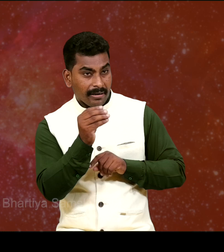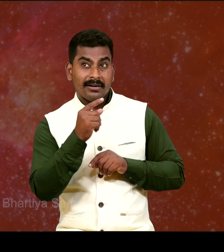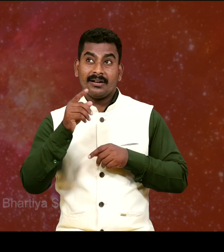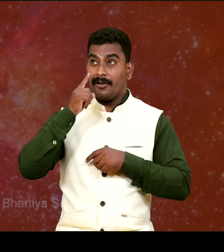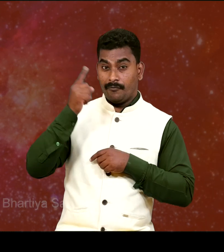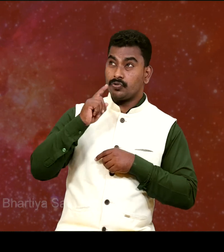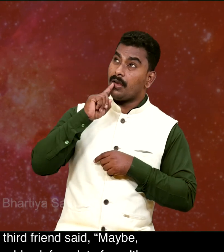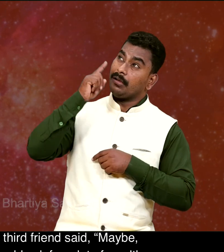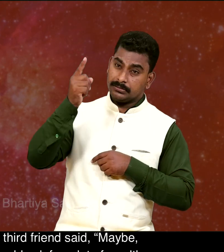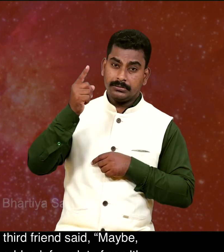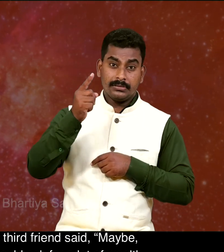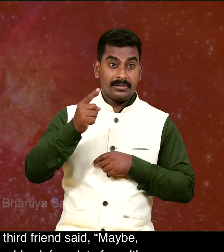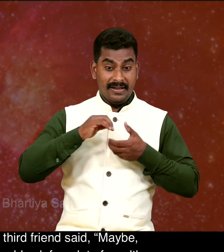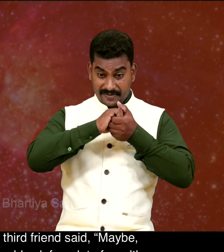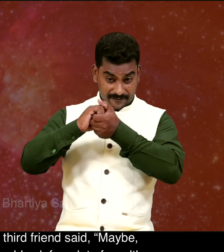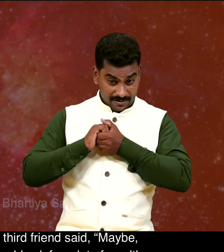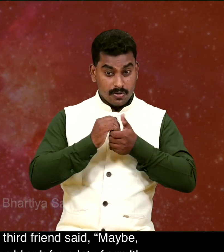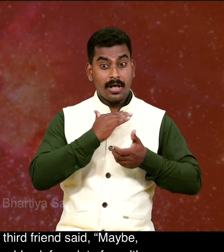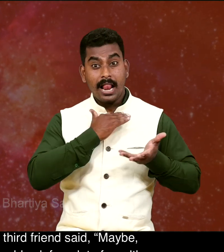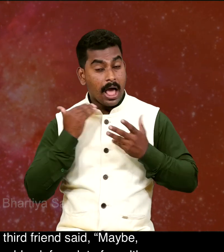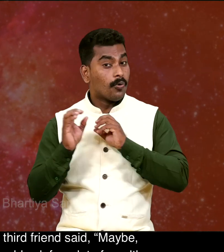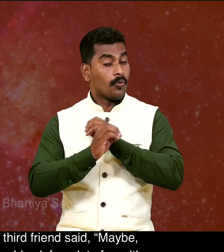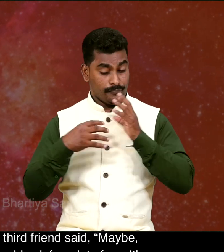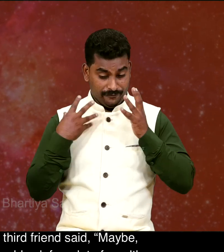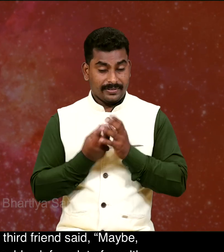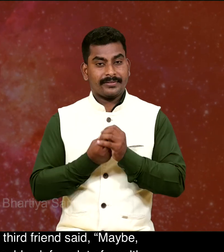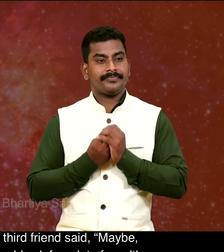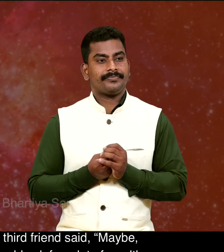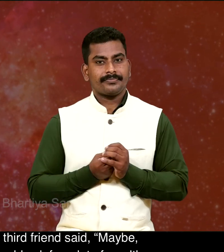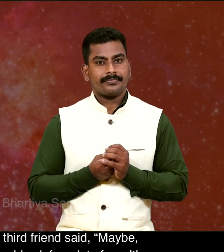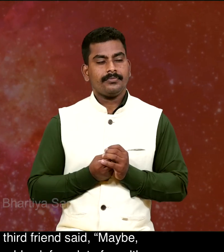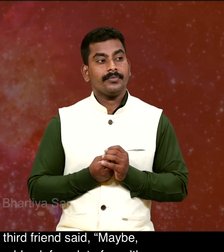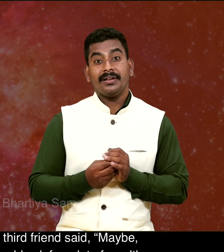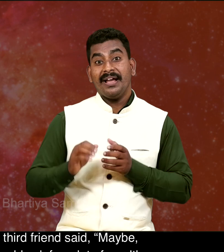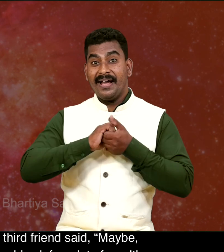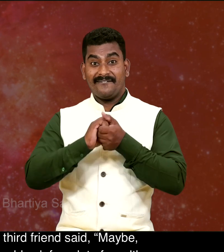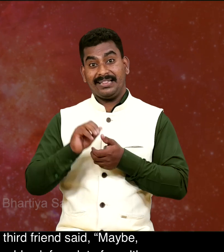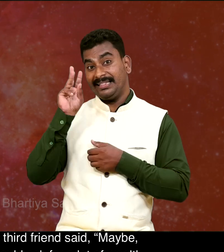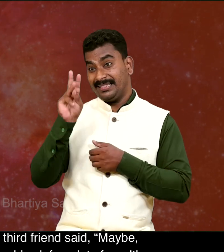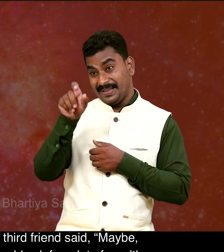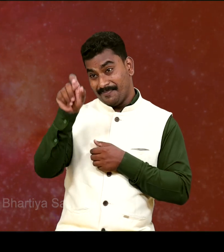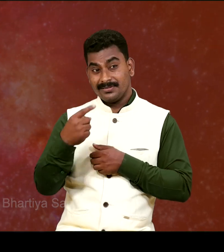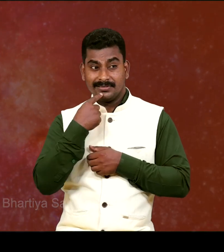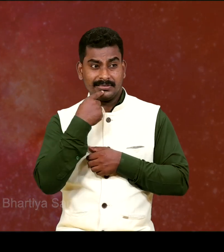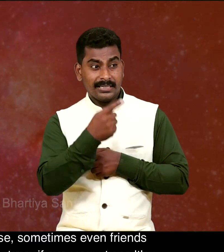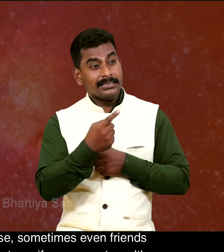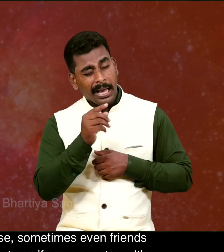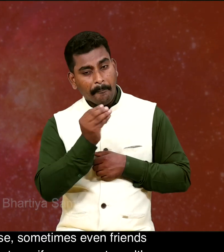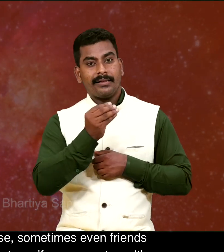third friend said, "Maybe you should ask for a lot of wealth, because sometimes